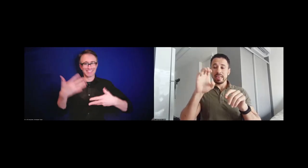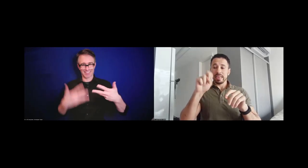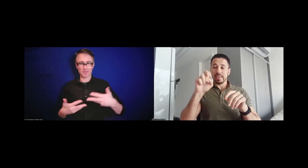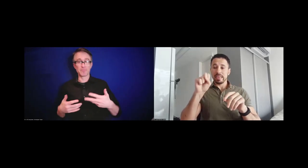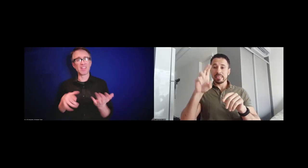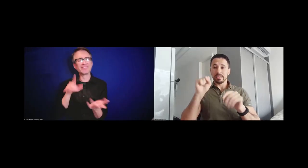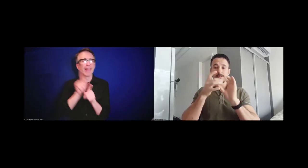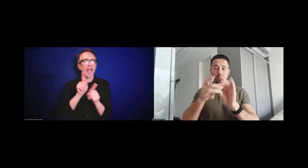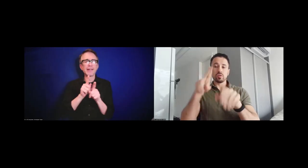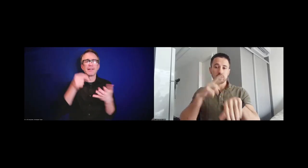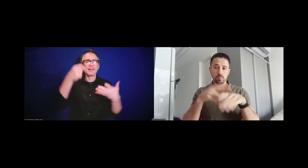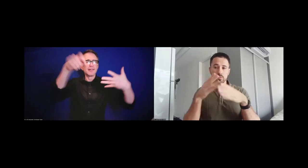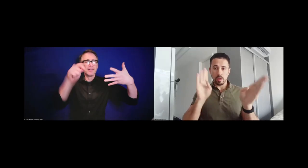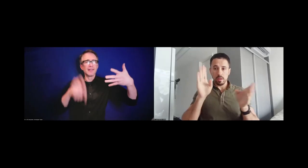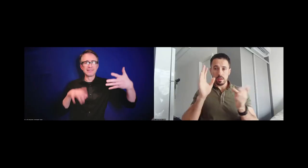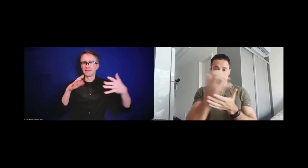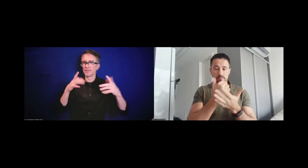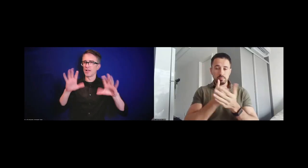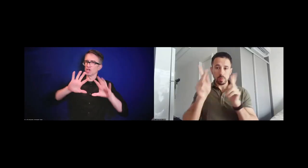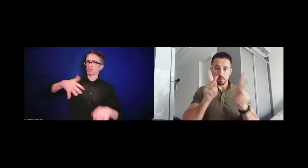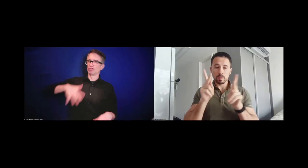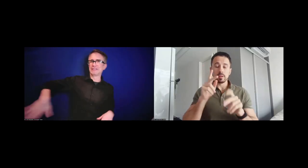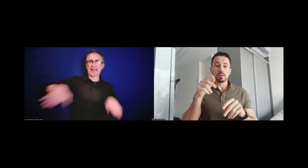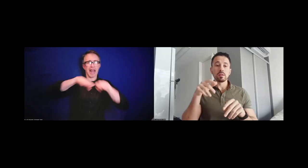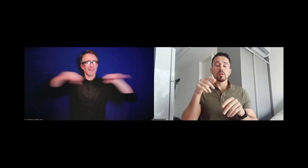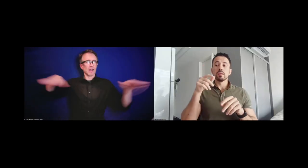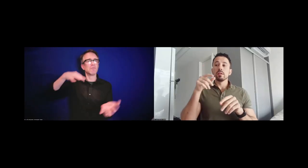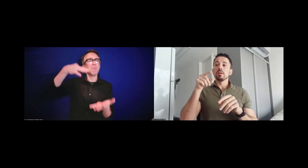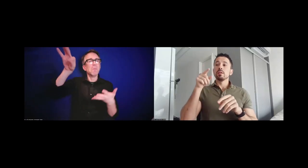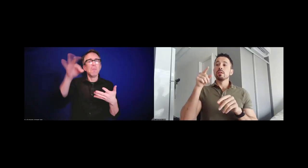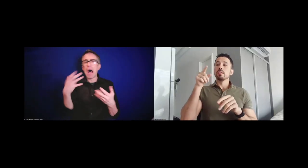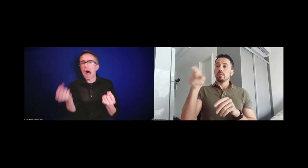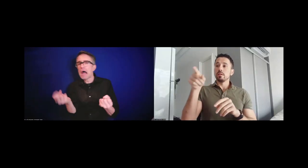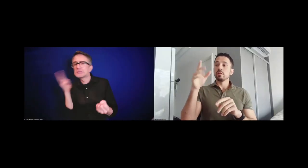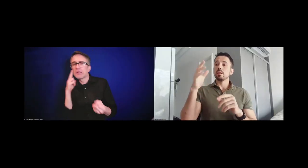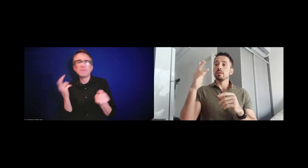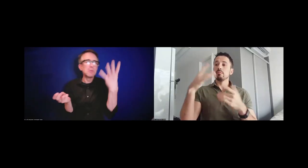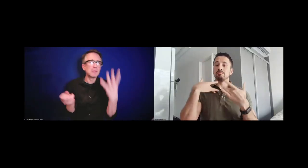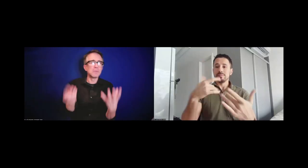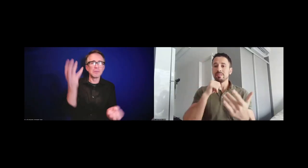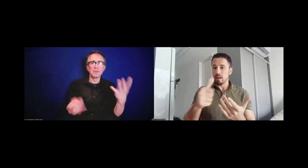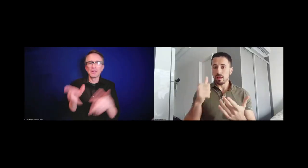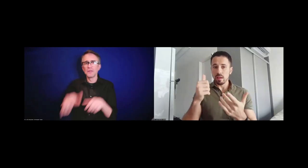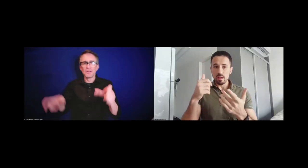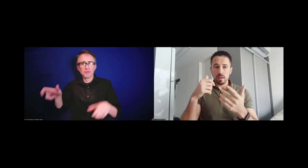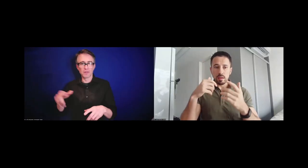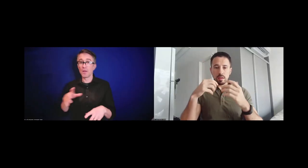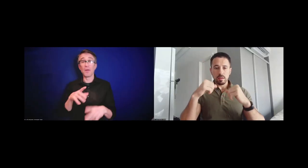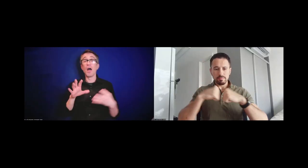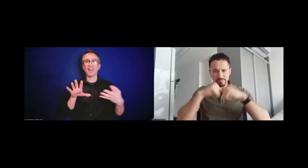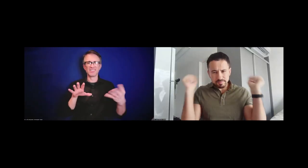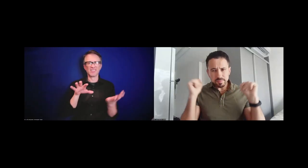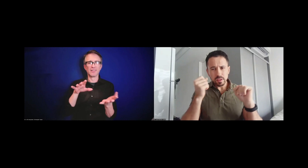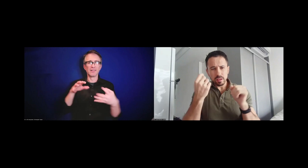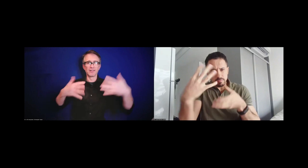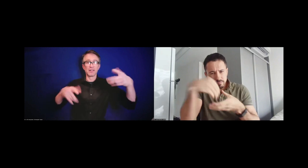data, typically, or it's on census is how they get most of the data within their specific